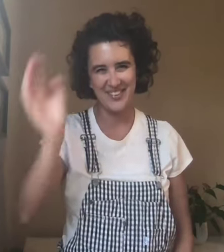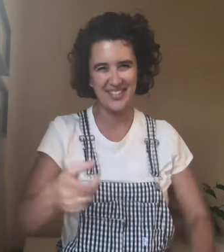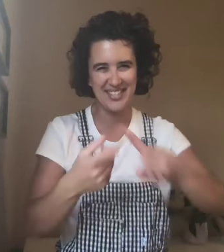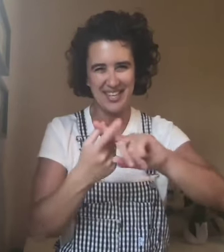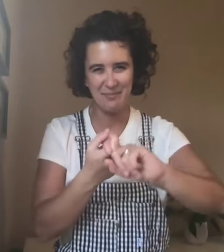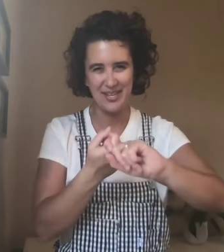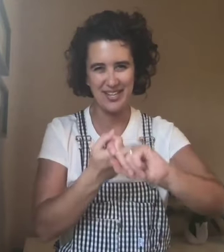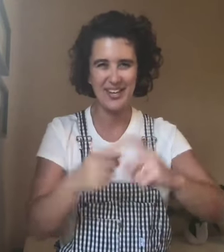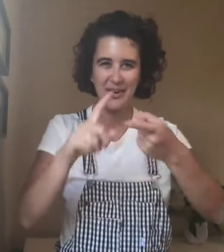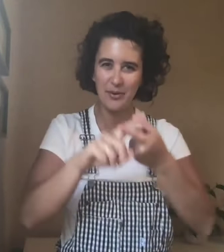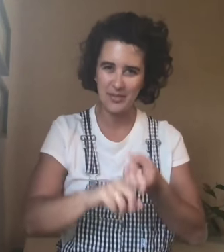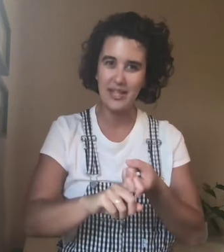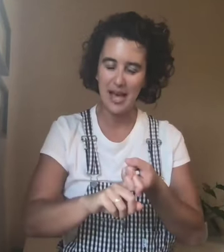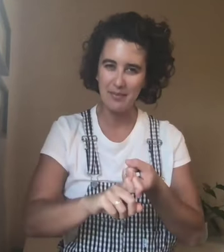Adios, amigos. That means